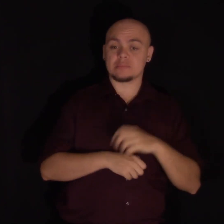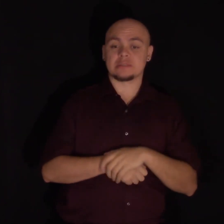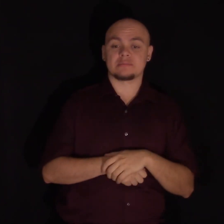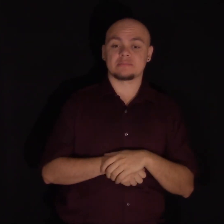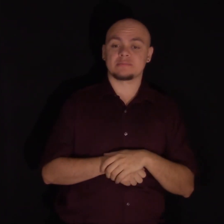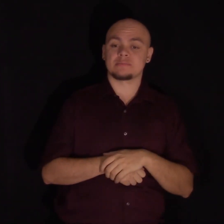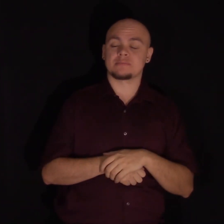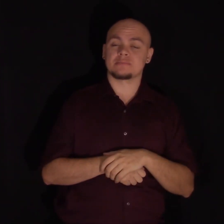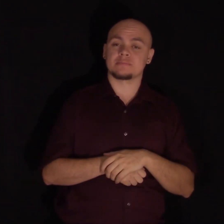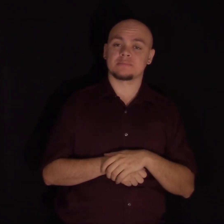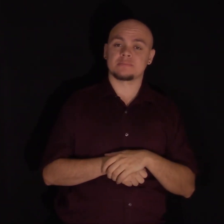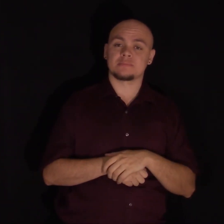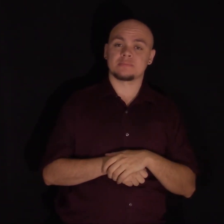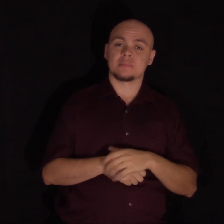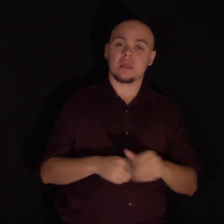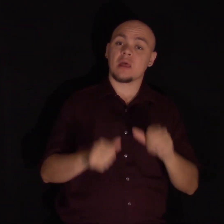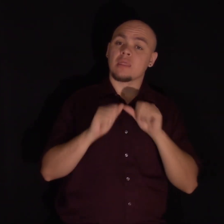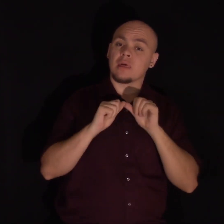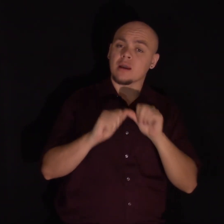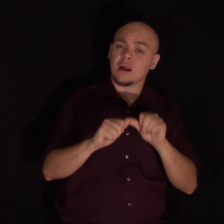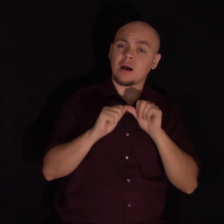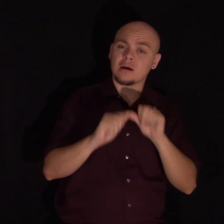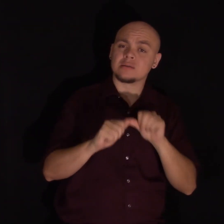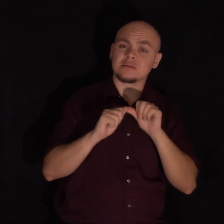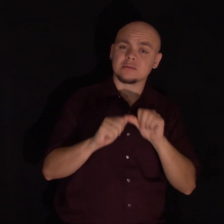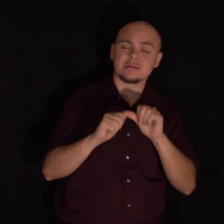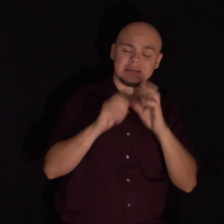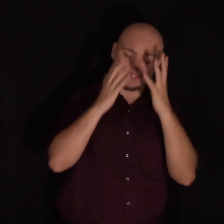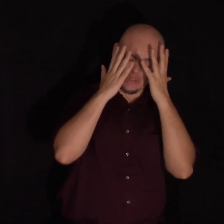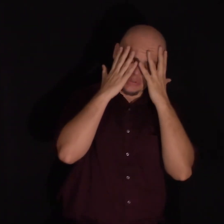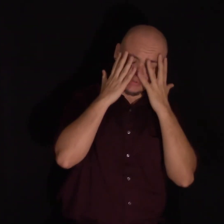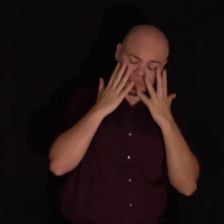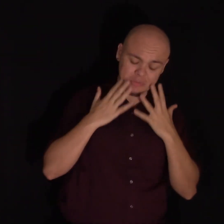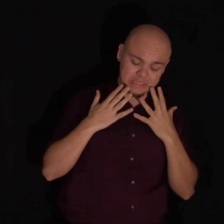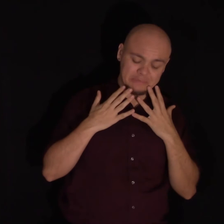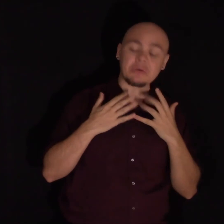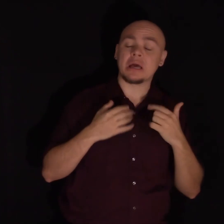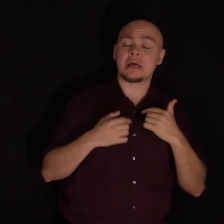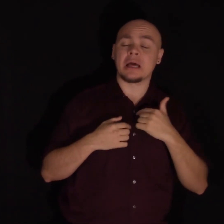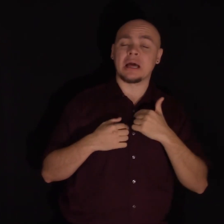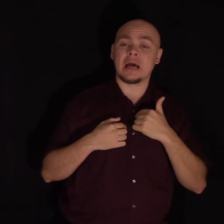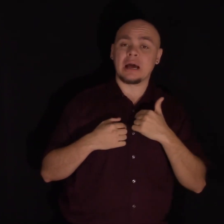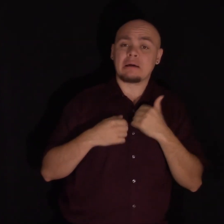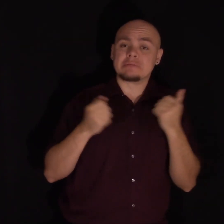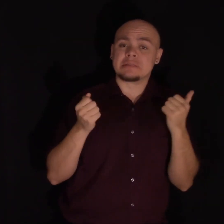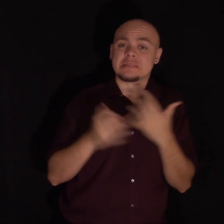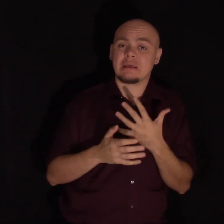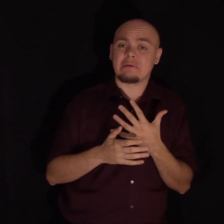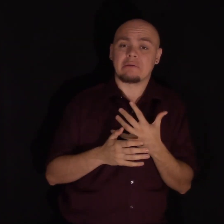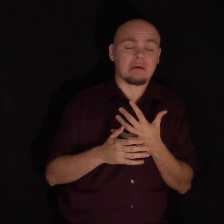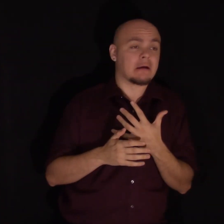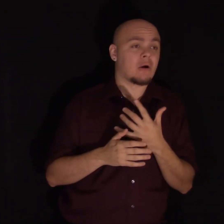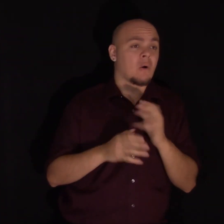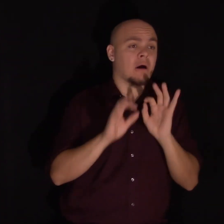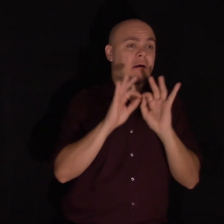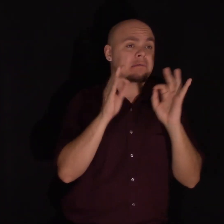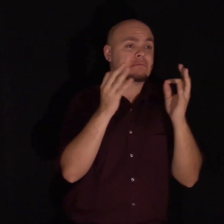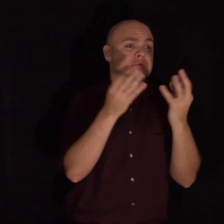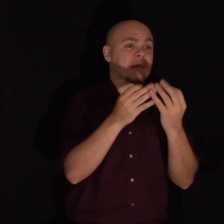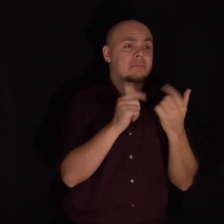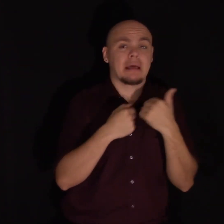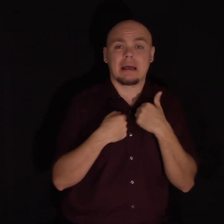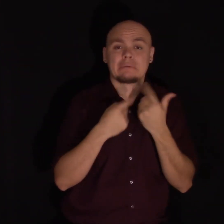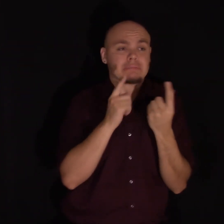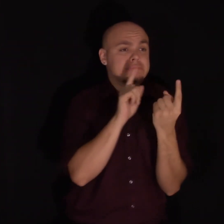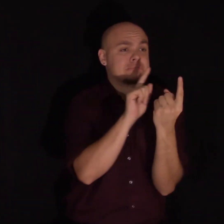On top of the constant, perpetual grief, I was terrified that I would run into a family member of someone Dylan